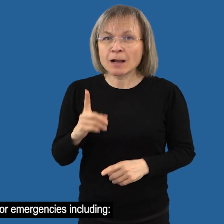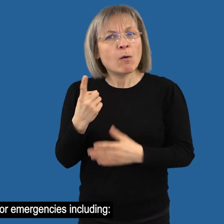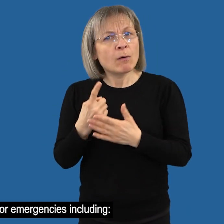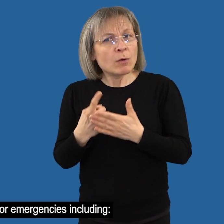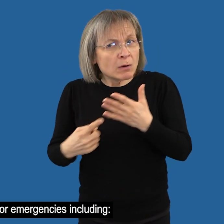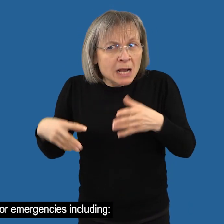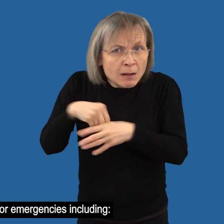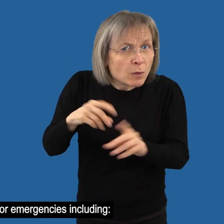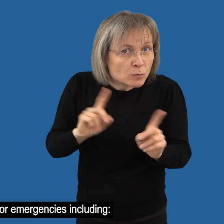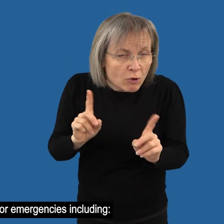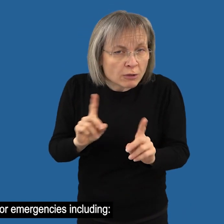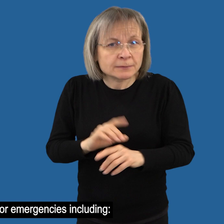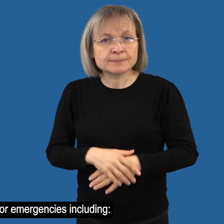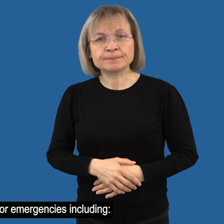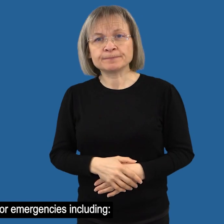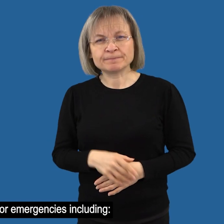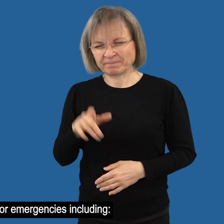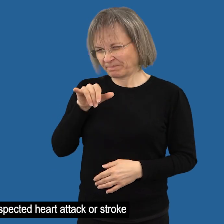For emergencies including